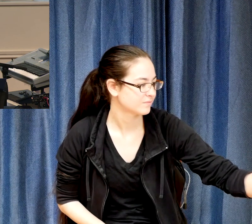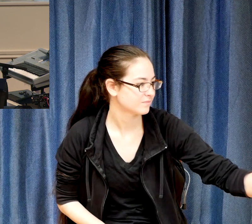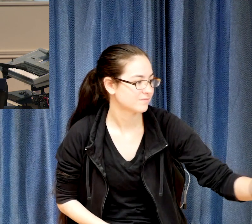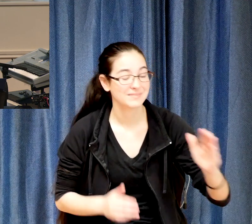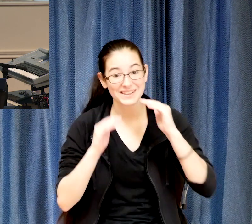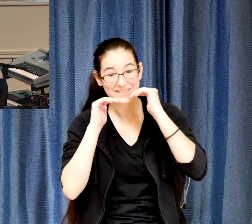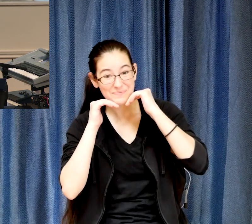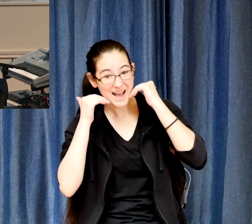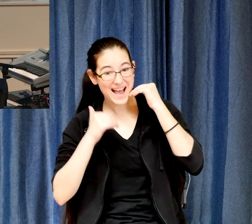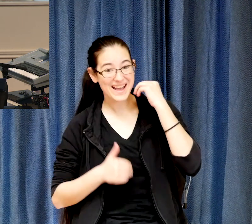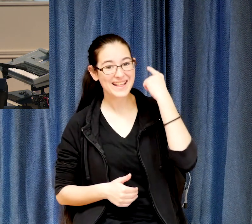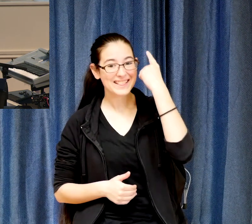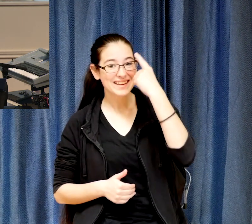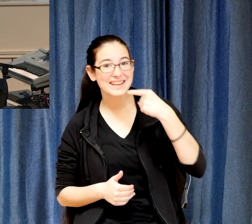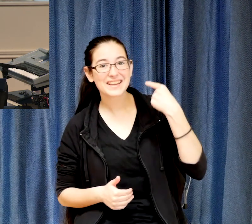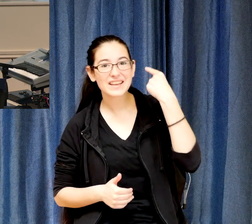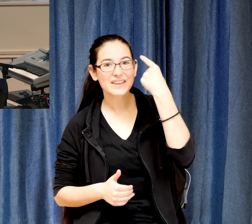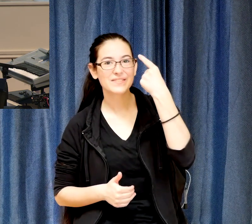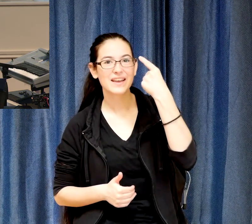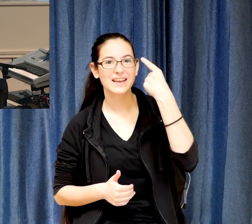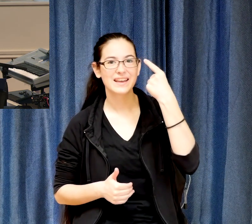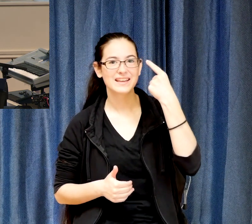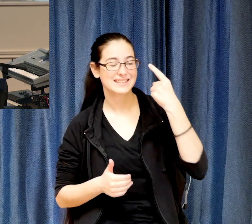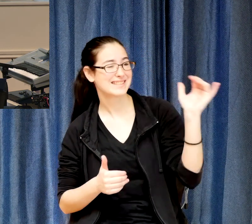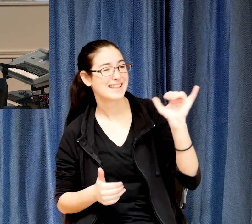faces, an earth-like star.